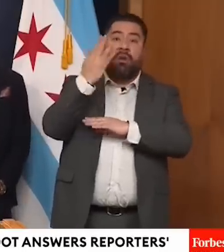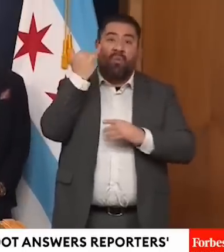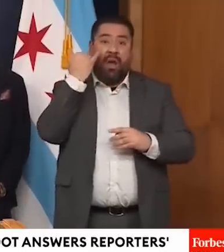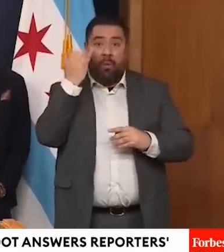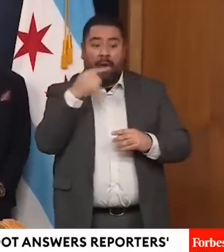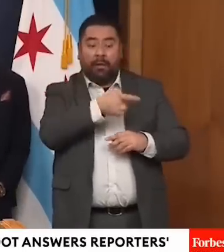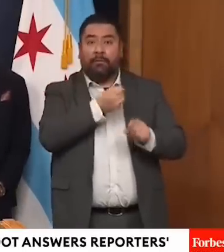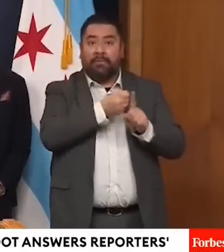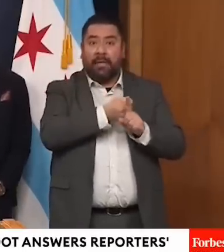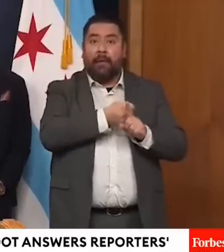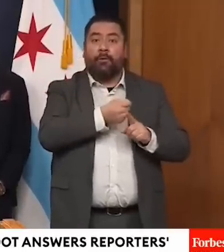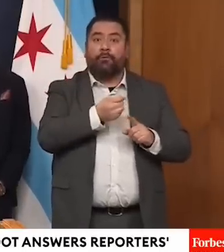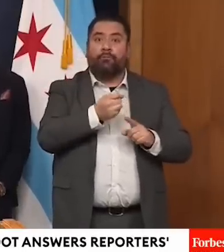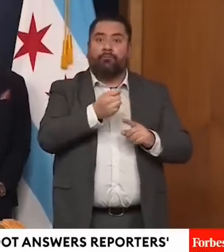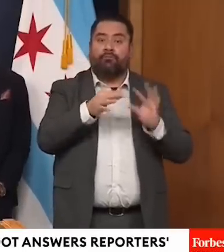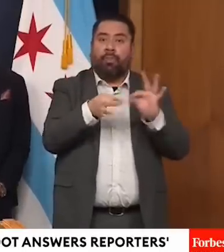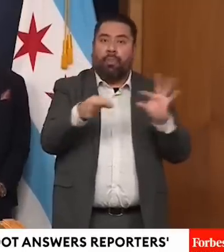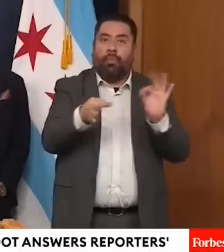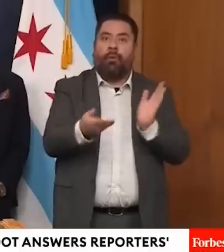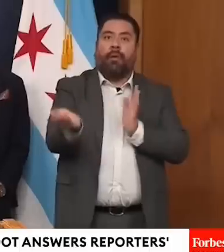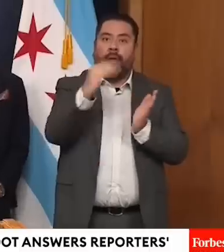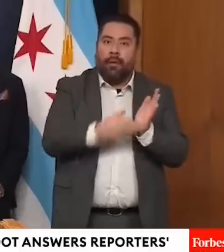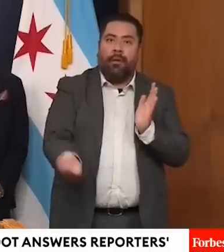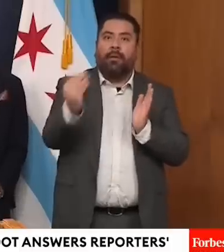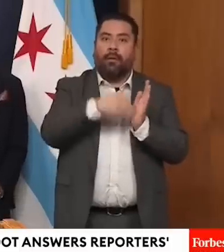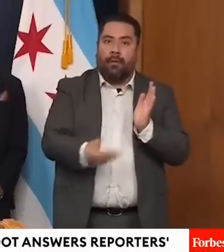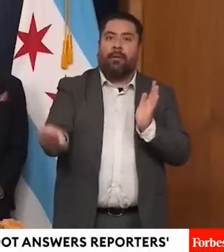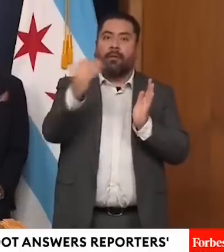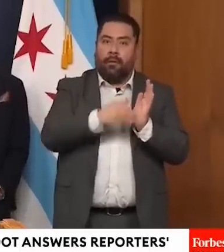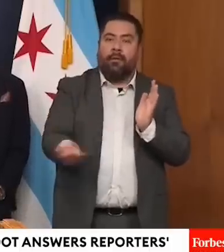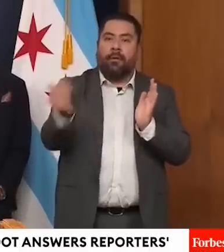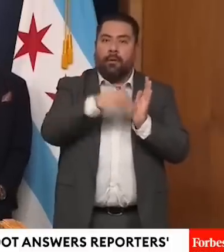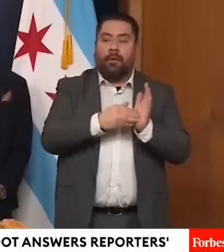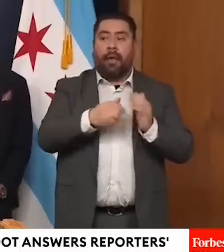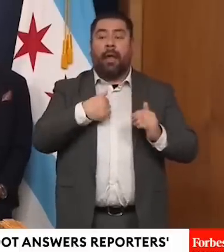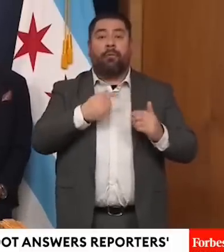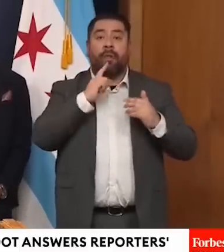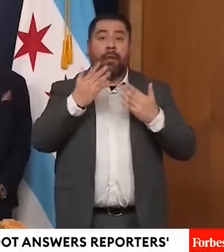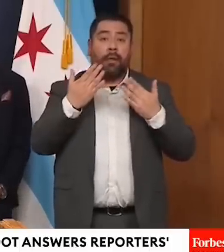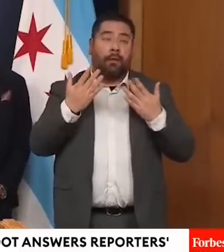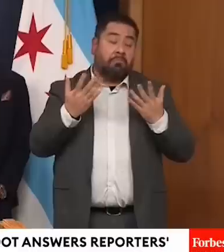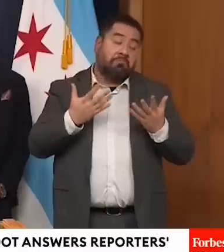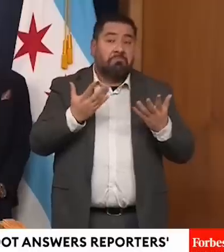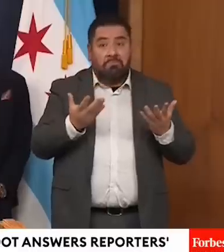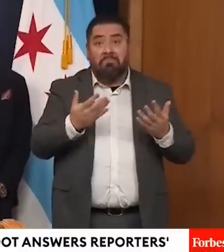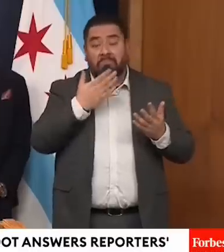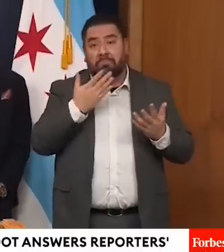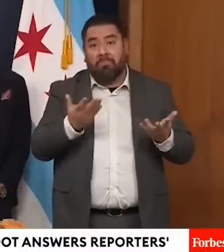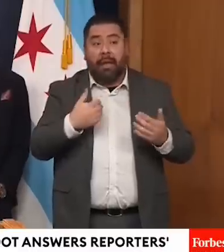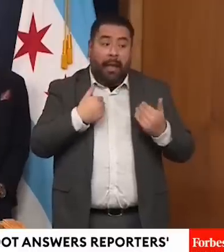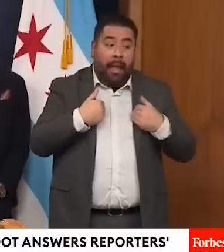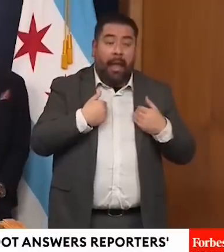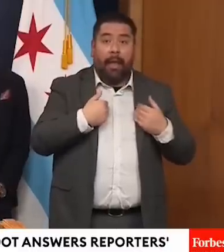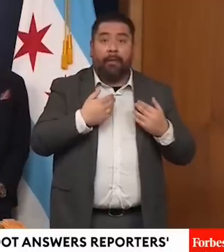thing that is coming out of his mouth over and over and over again. I certainly appreciate that he